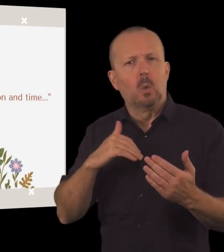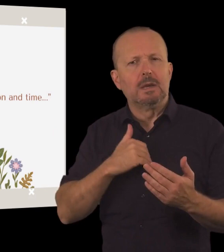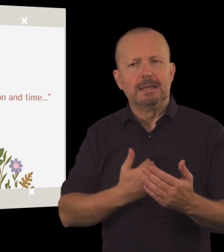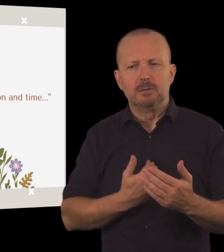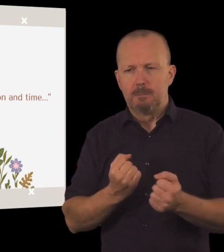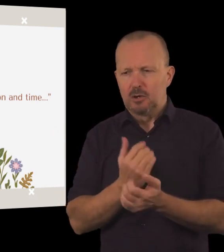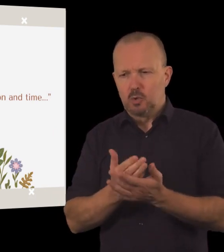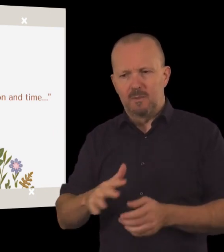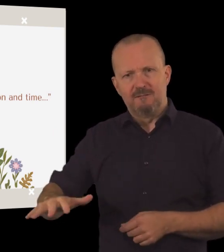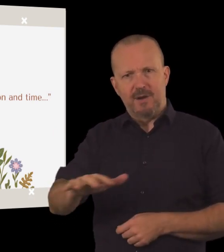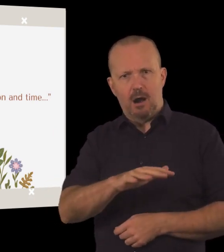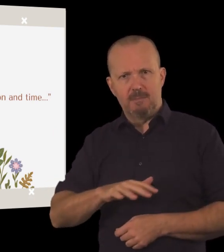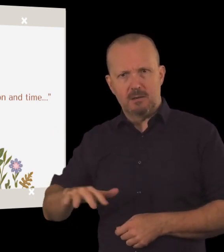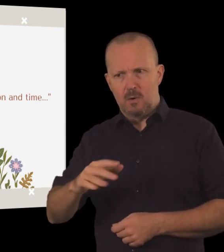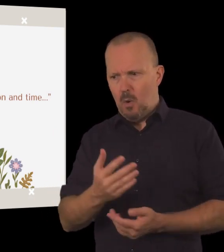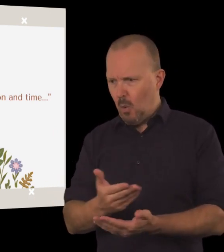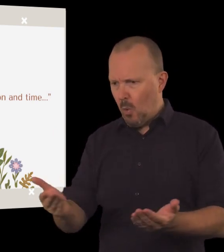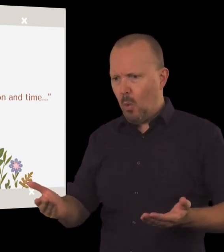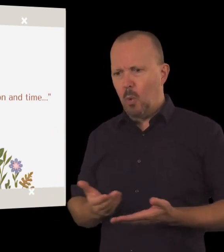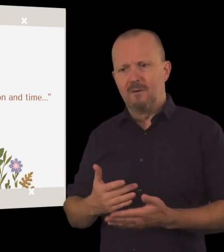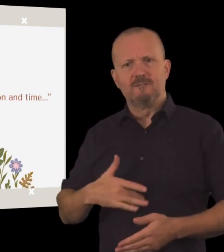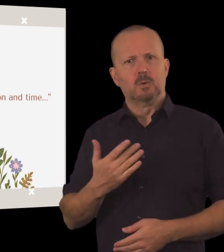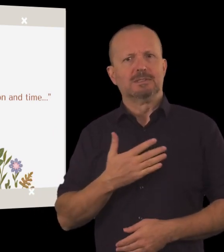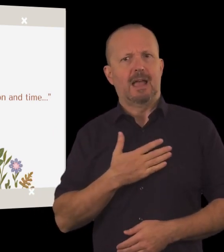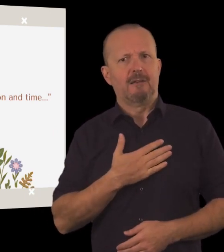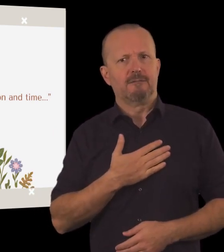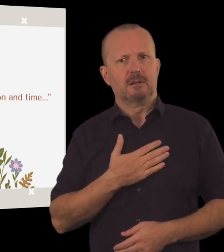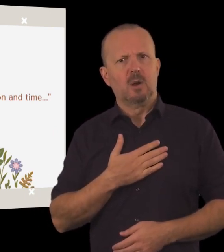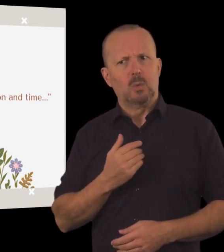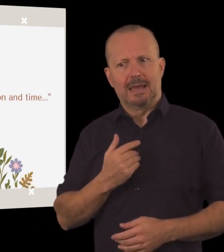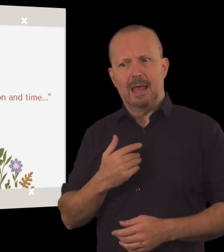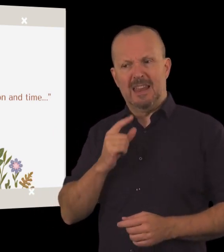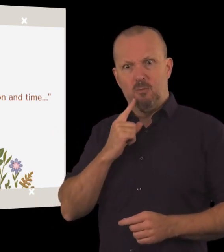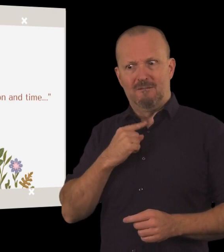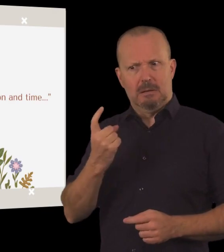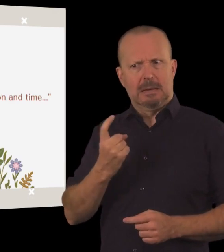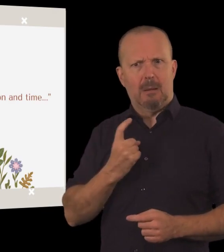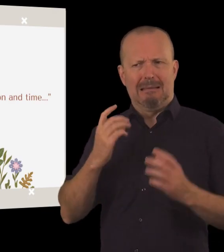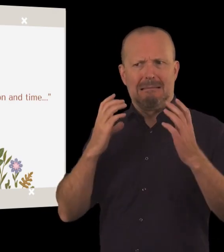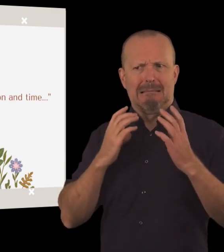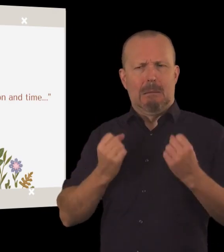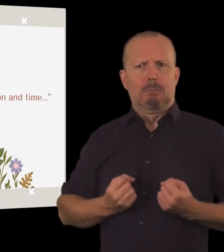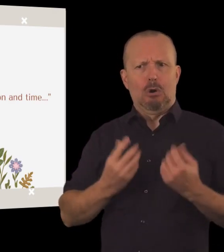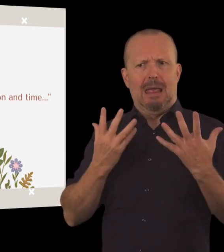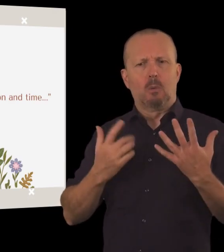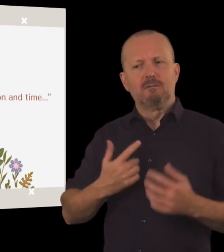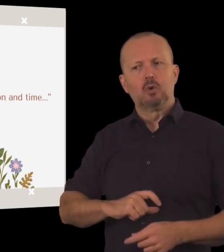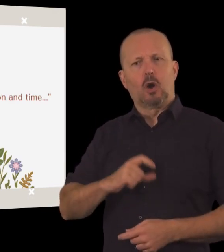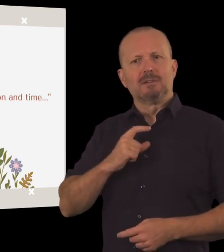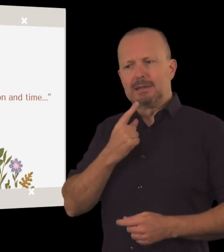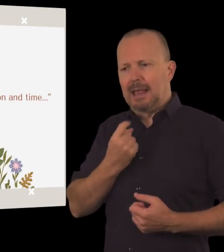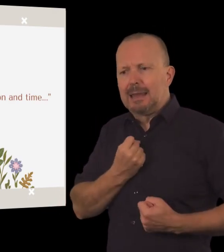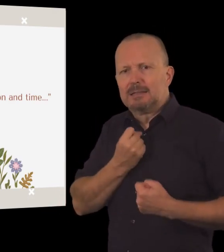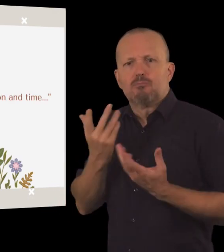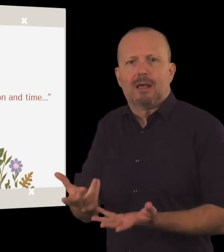We need to put that care into action to look after one another's well-being, because when our wells are filled, that's when